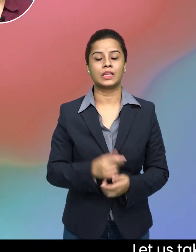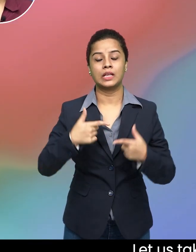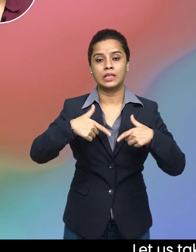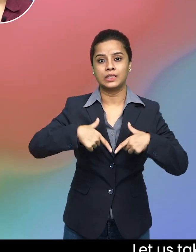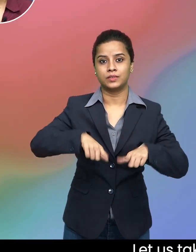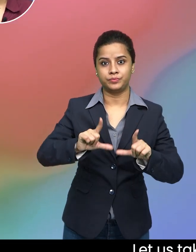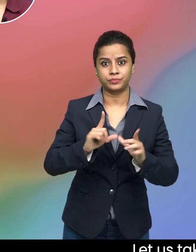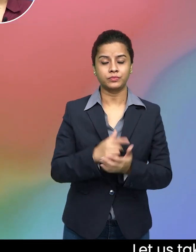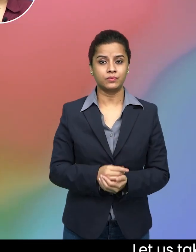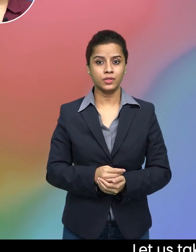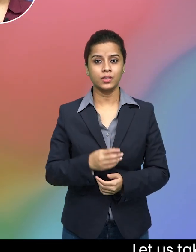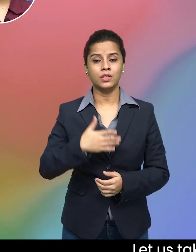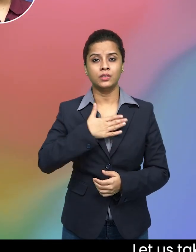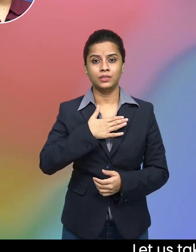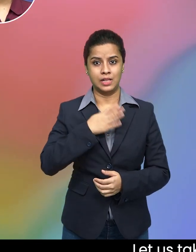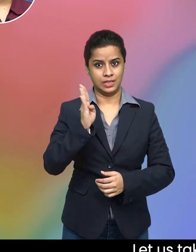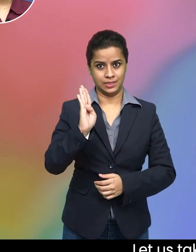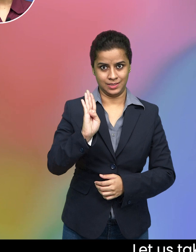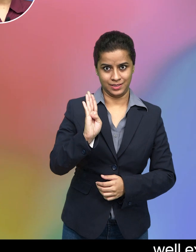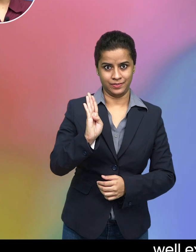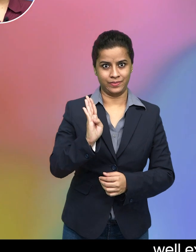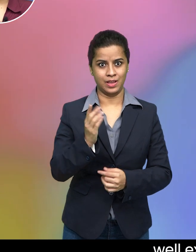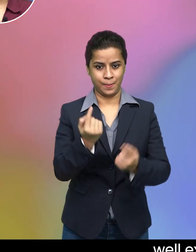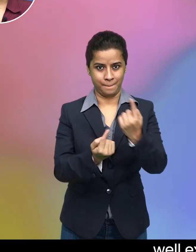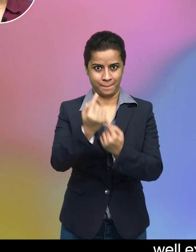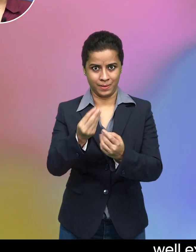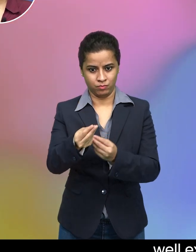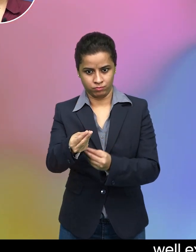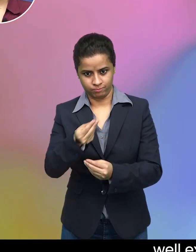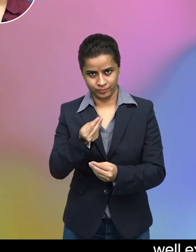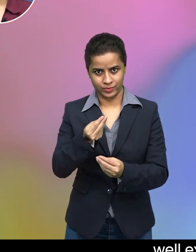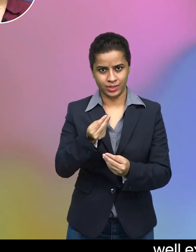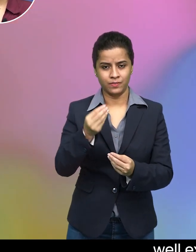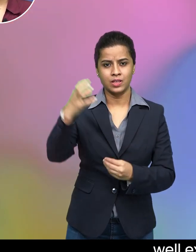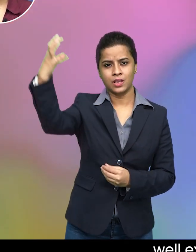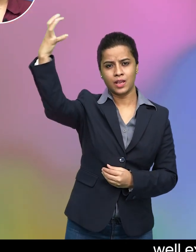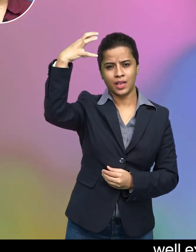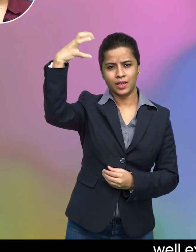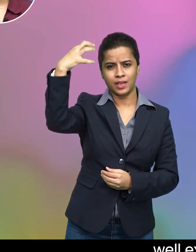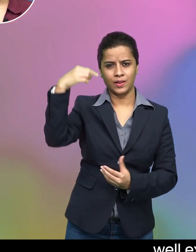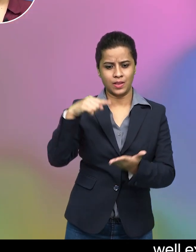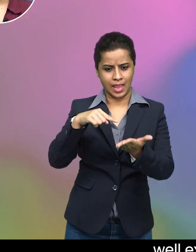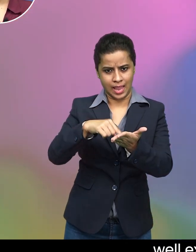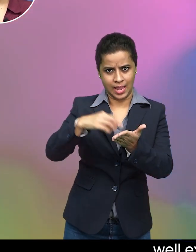Let us take a leaf from a plant well exposed to sunlight.